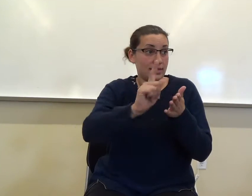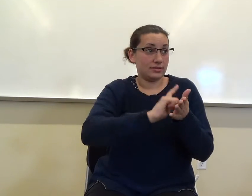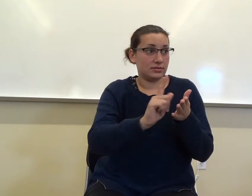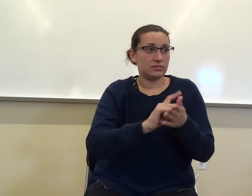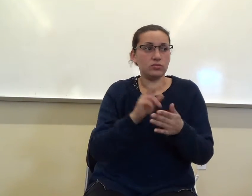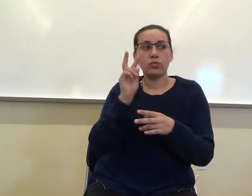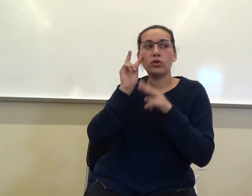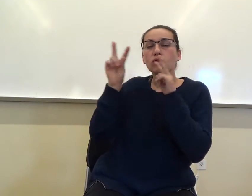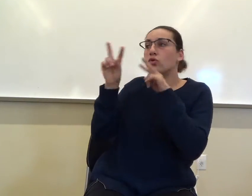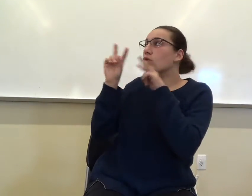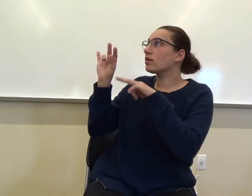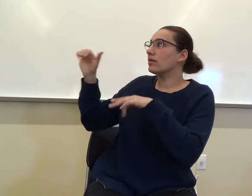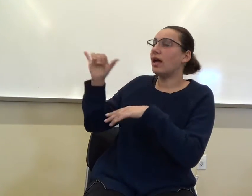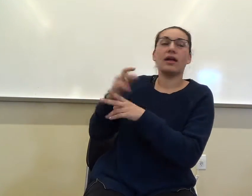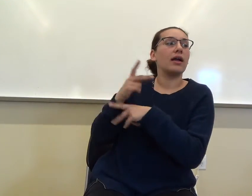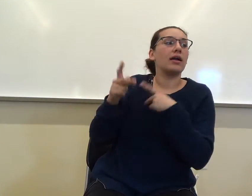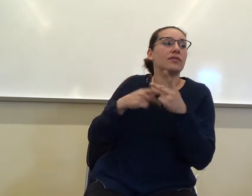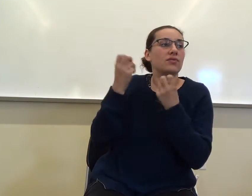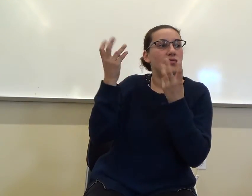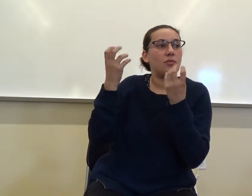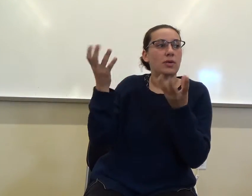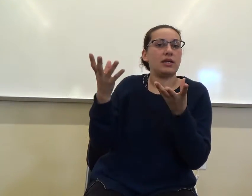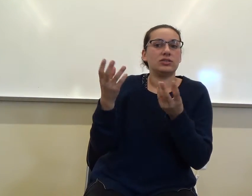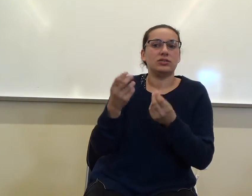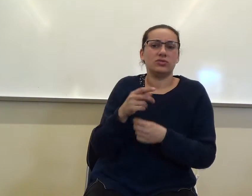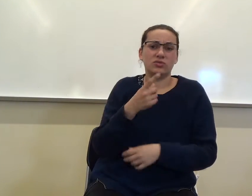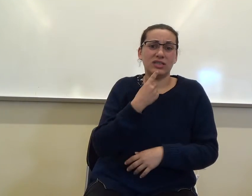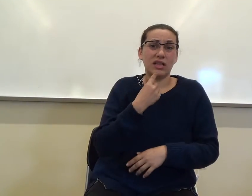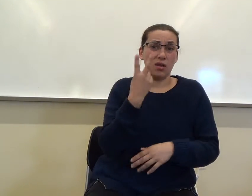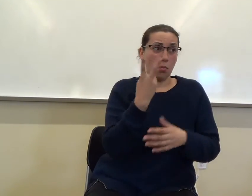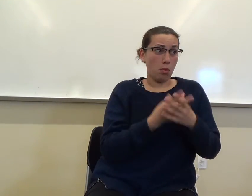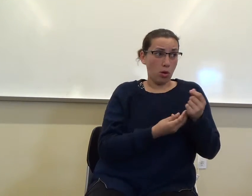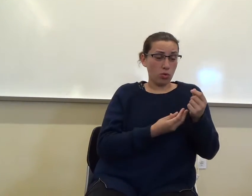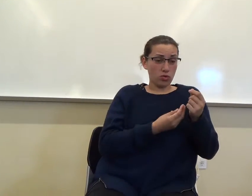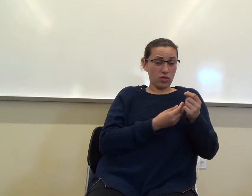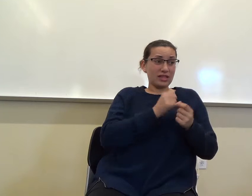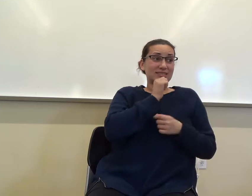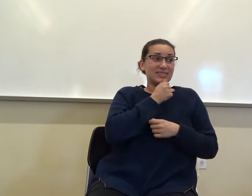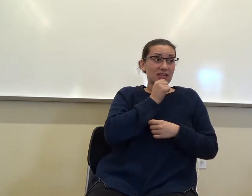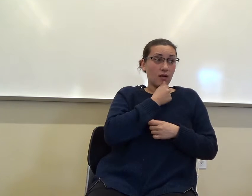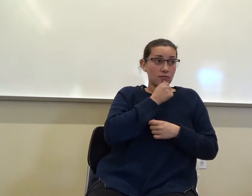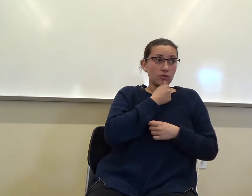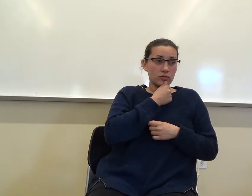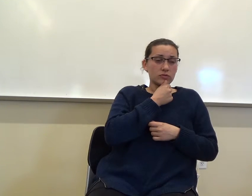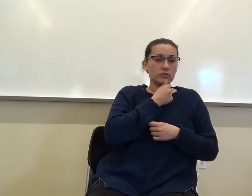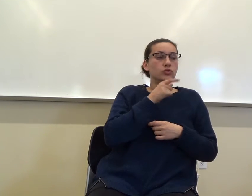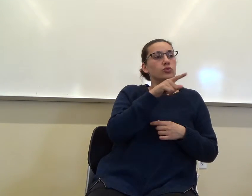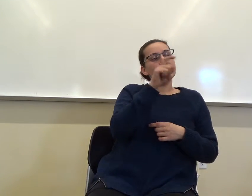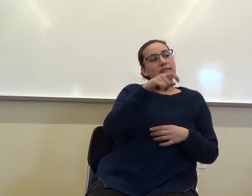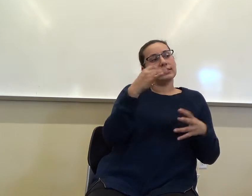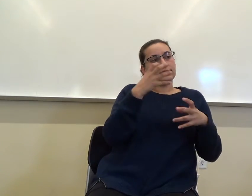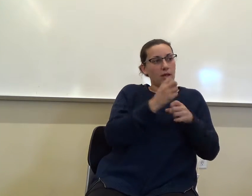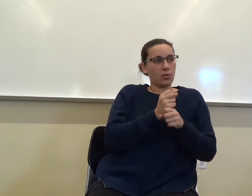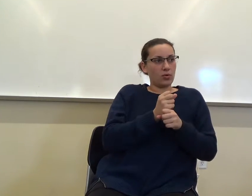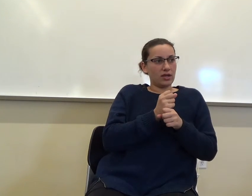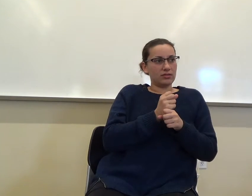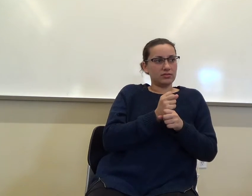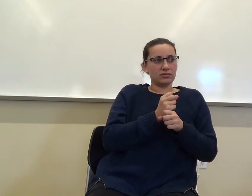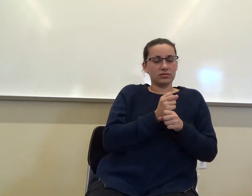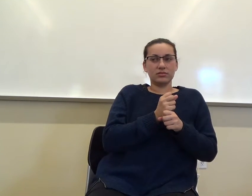you say they both suffered attacks, you summarize that, okay? And then regardless of the